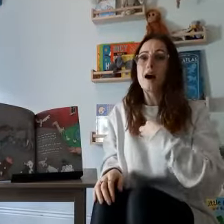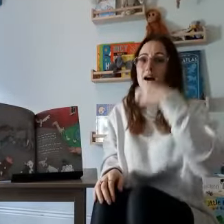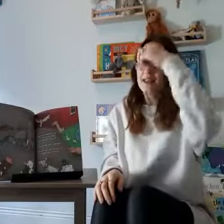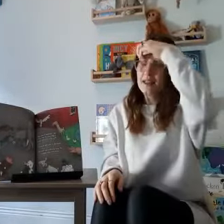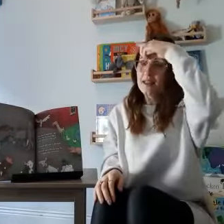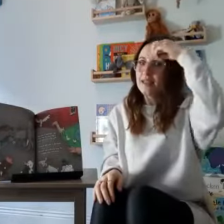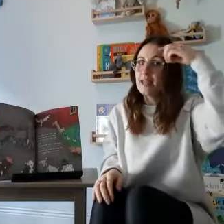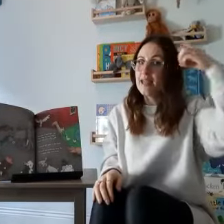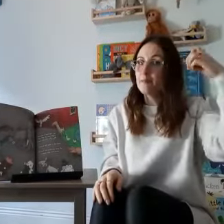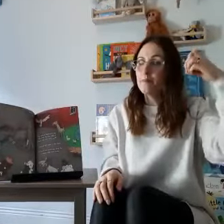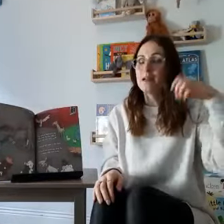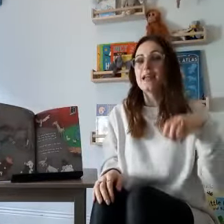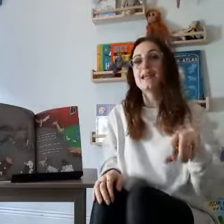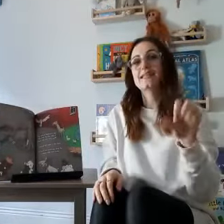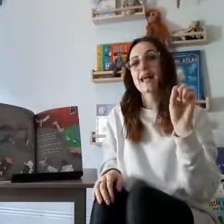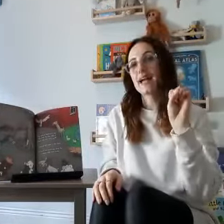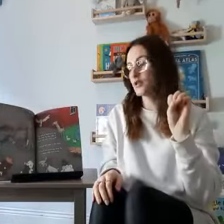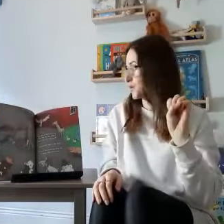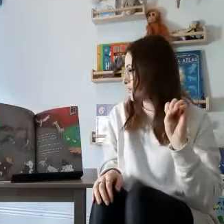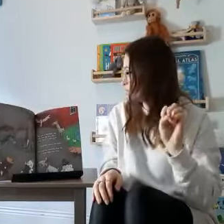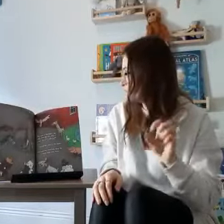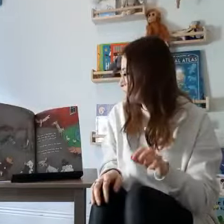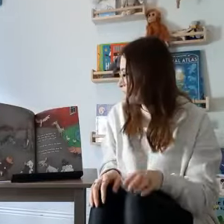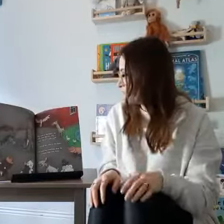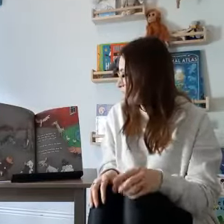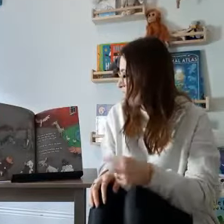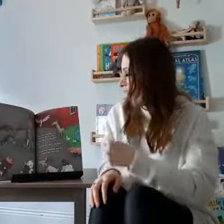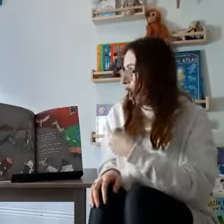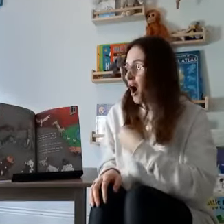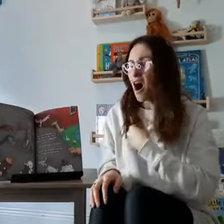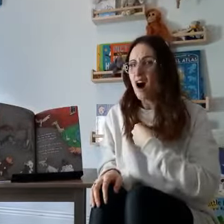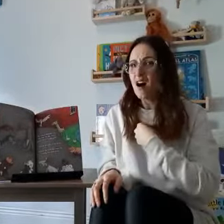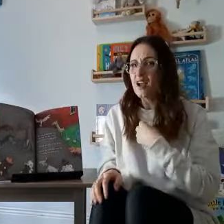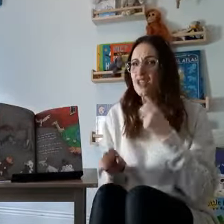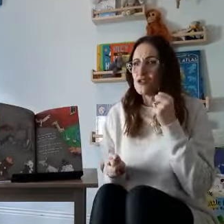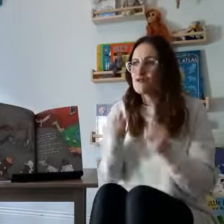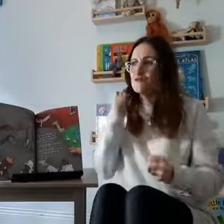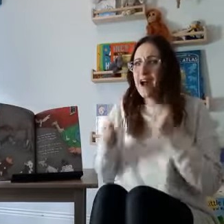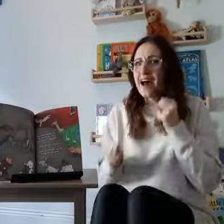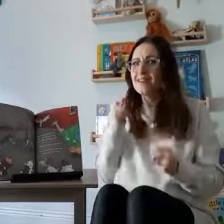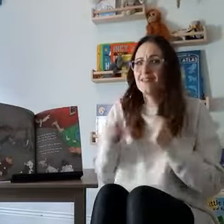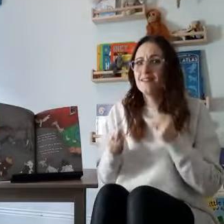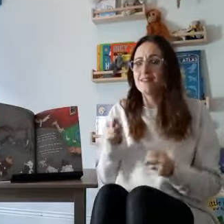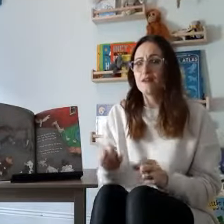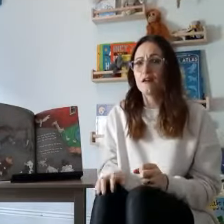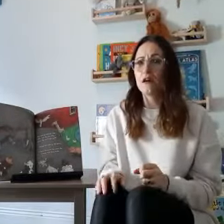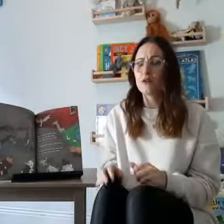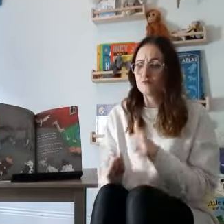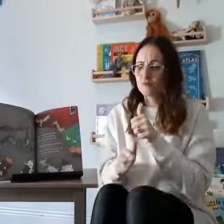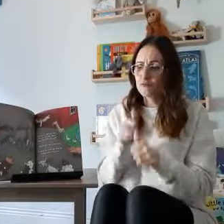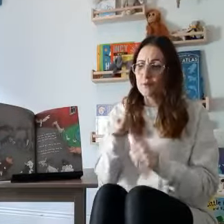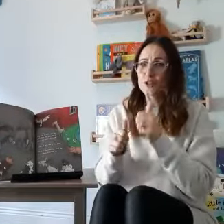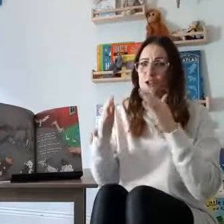My name is Edward. I ran from the